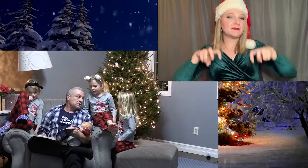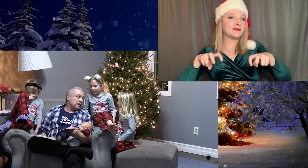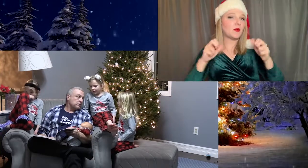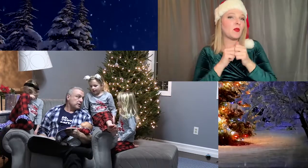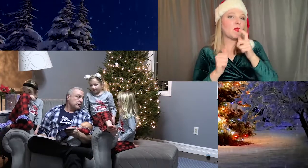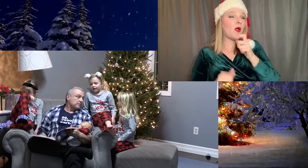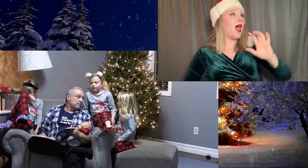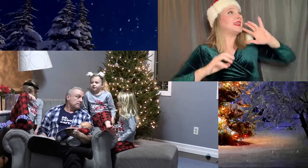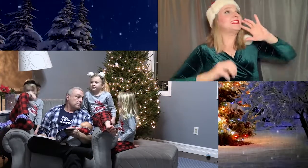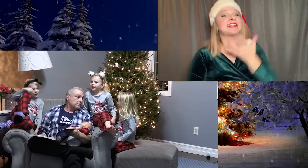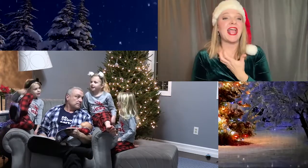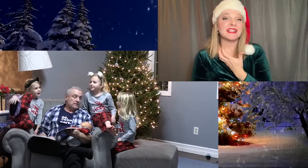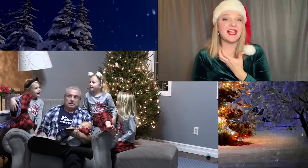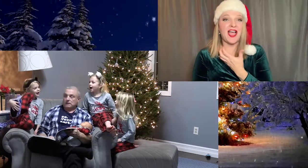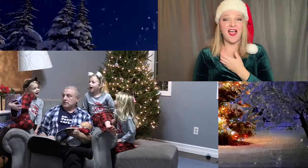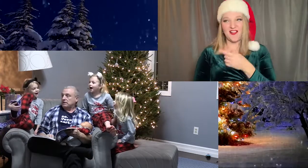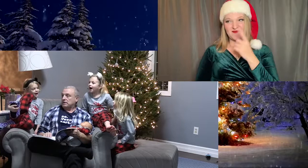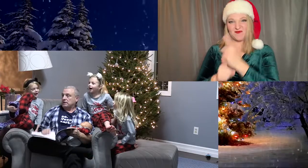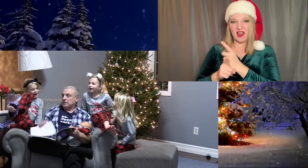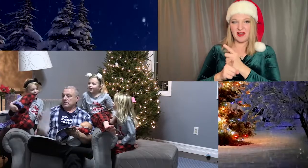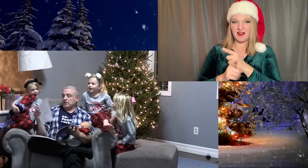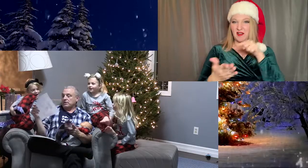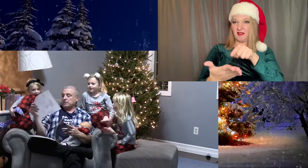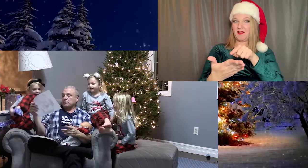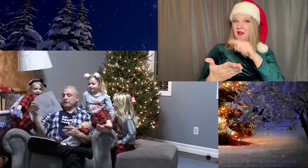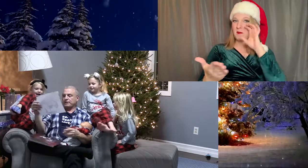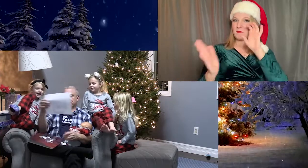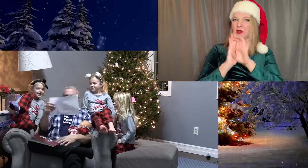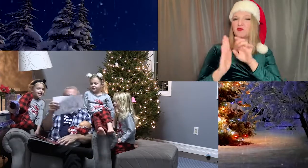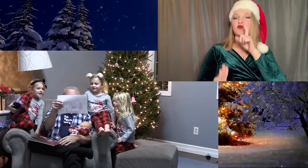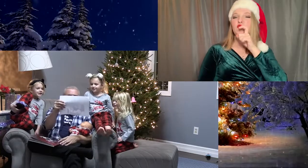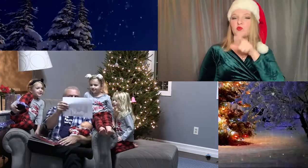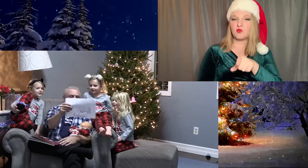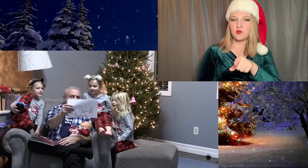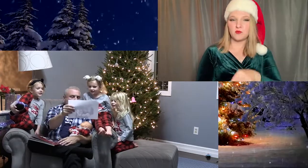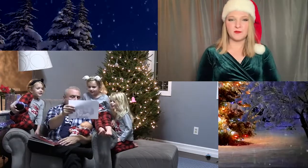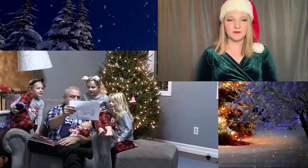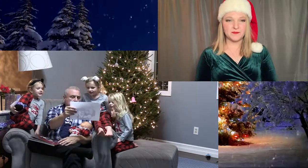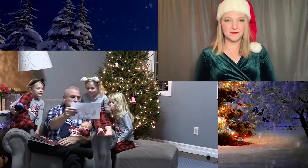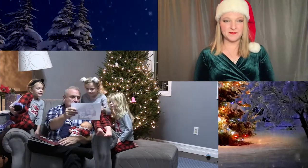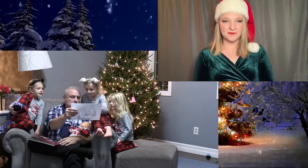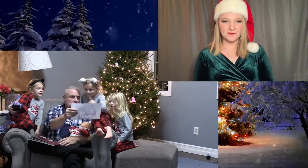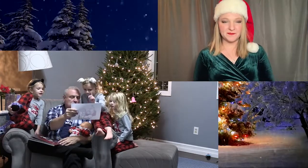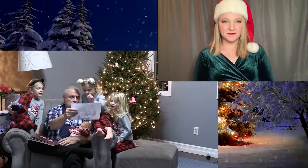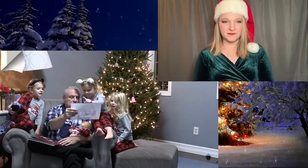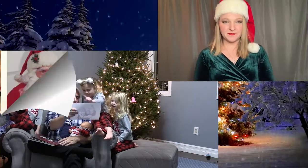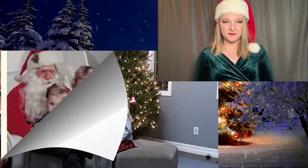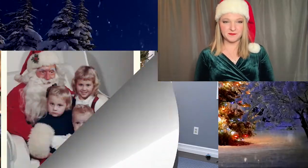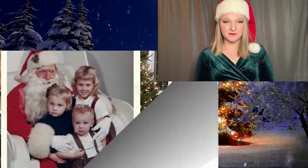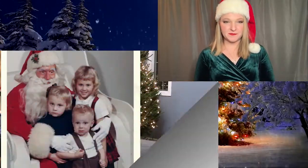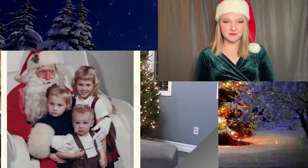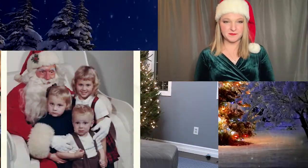your picture taken with? Santa! Who do you think is in that picture?